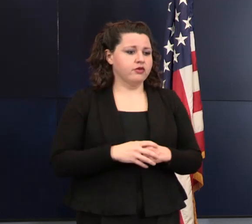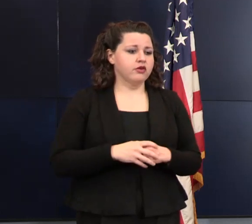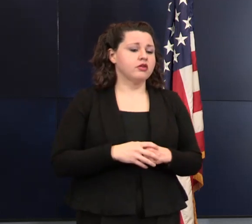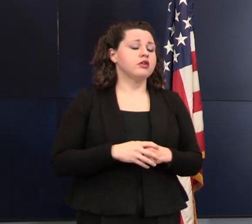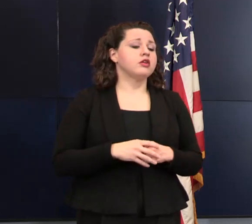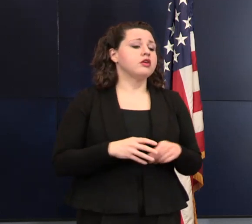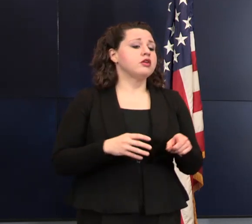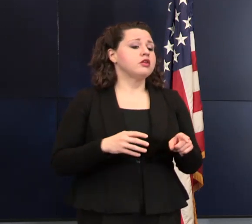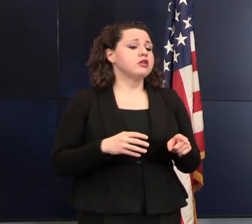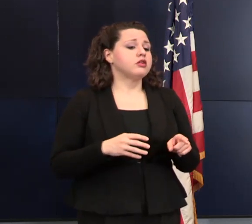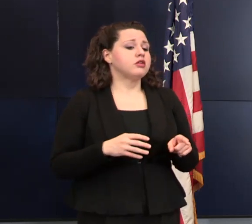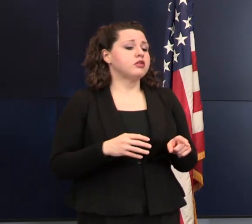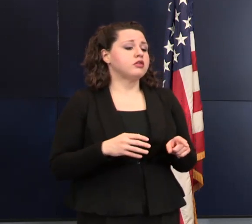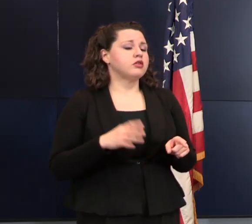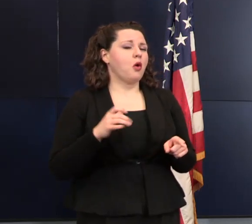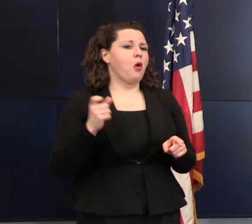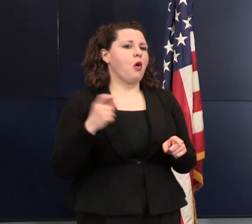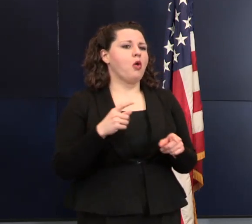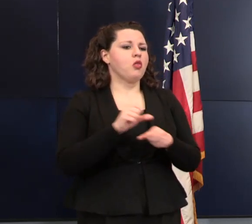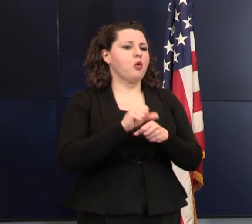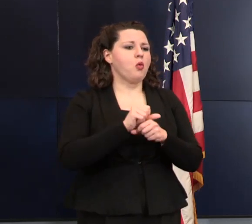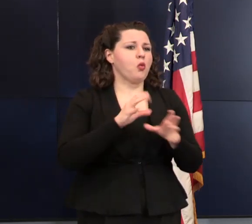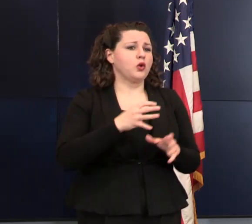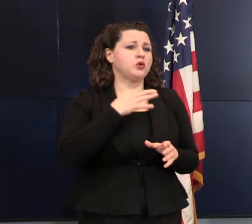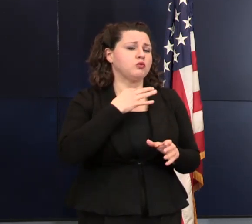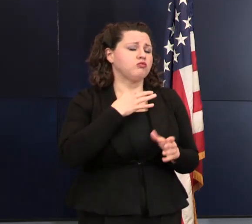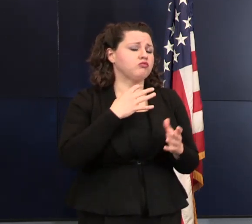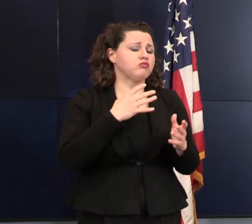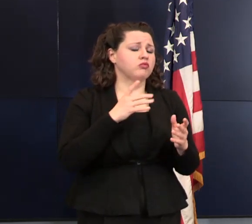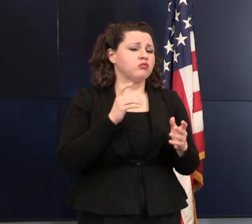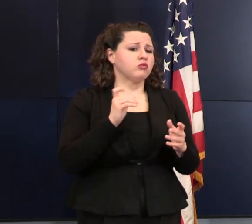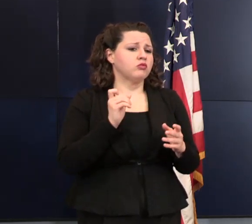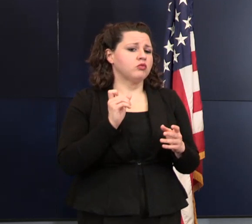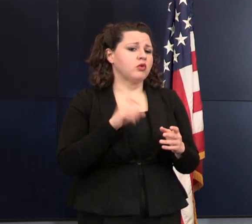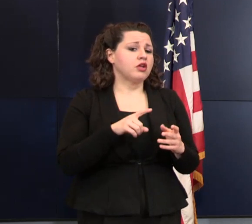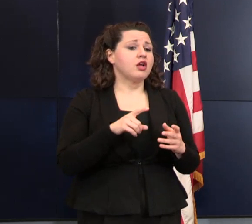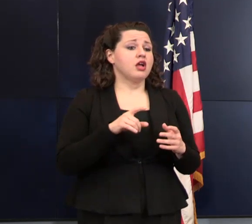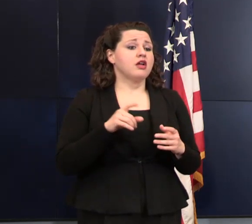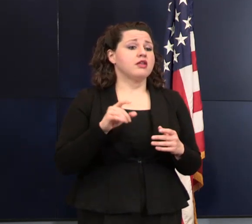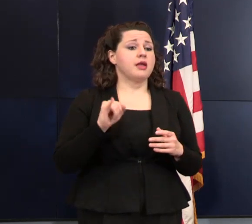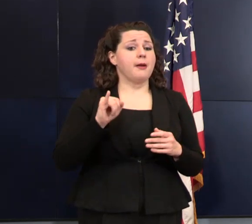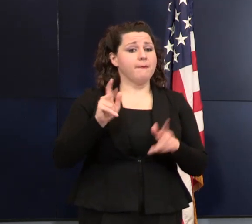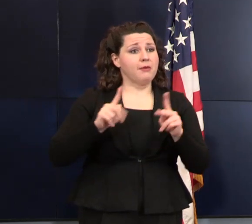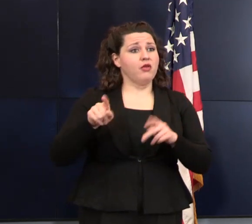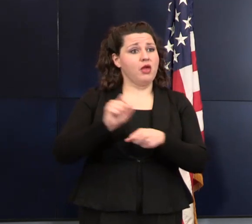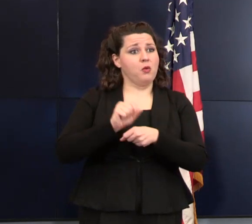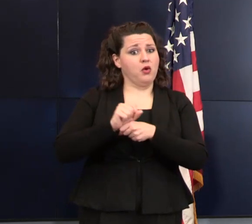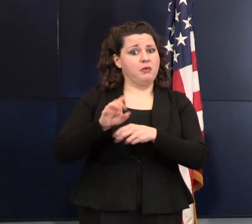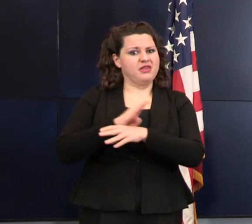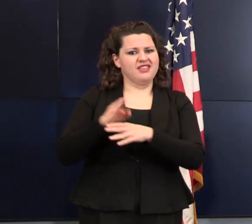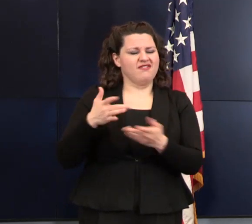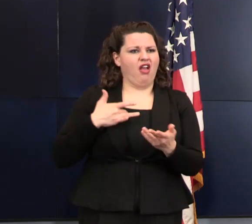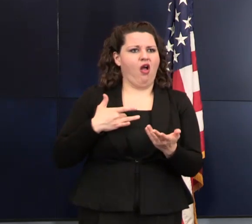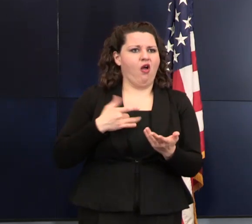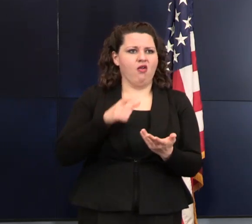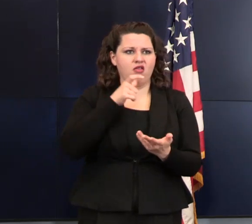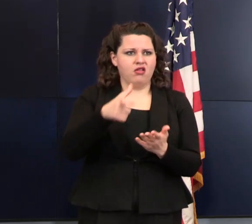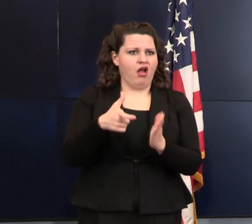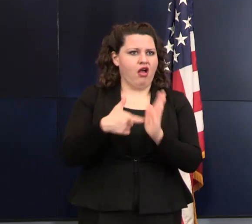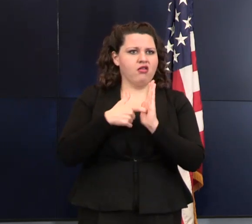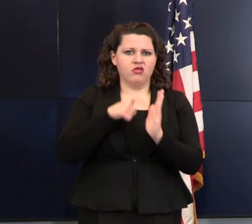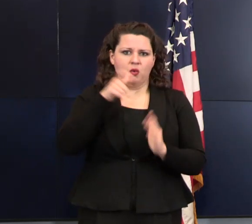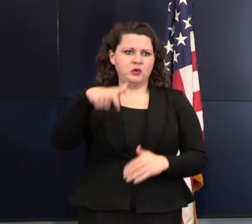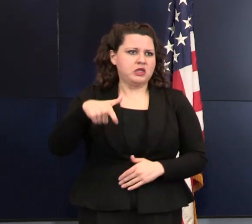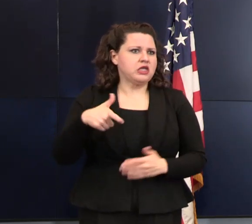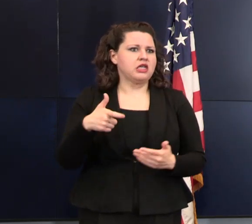the workers' question, we've been hearing from Iowans who work in businesses they feel are non-essential, such as